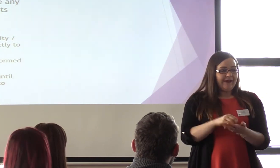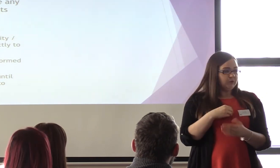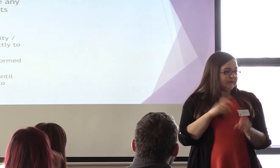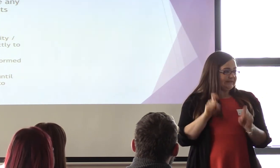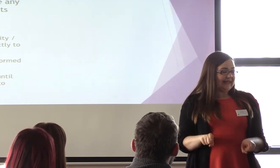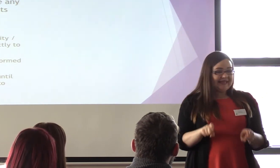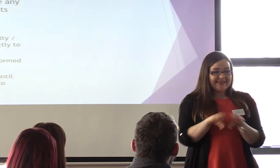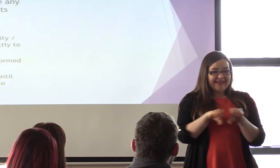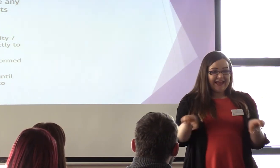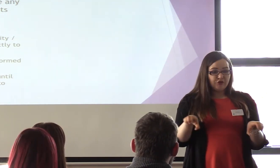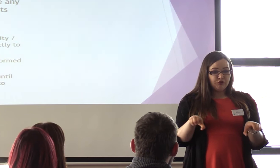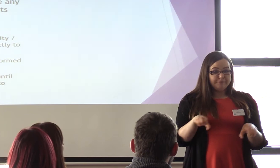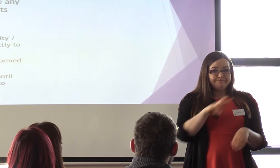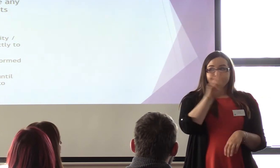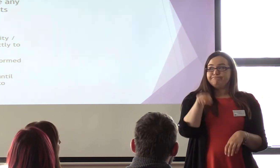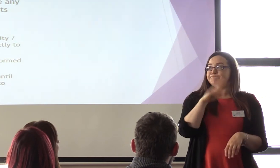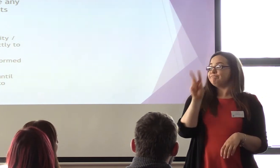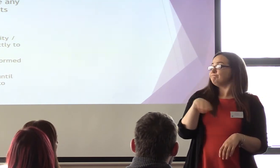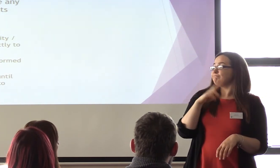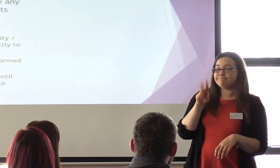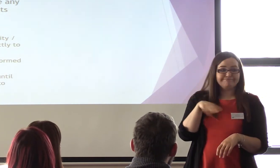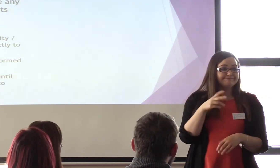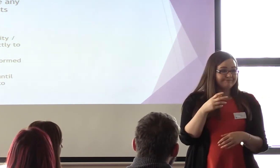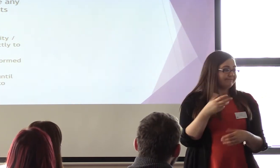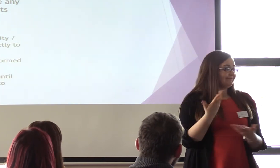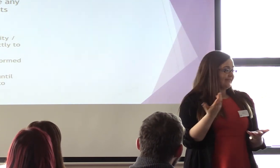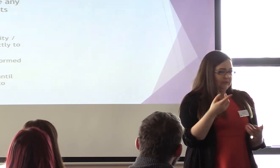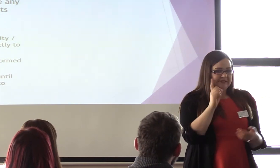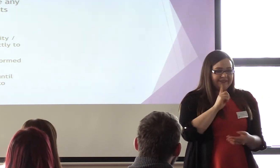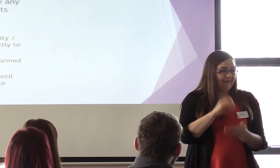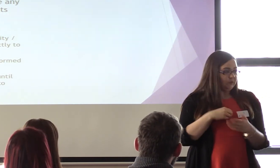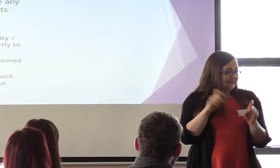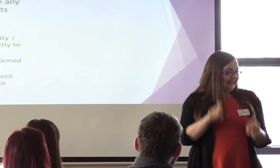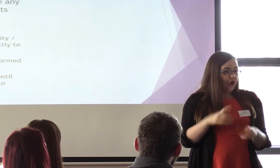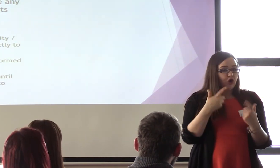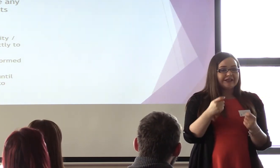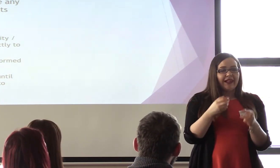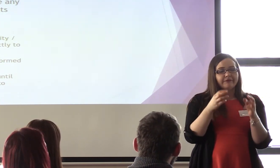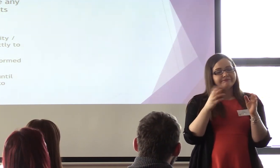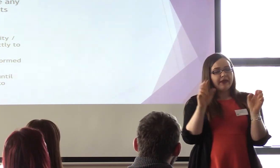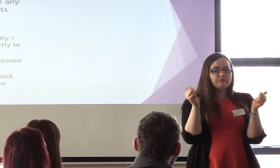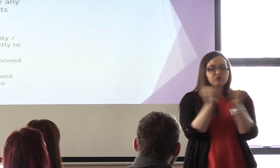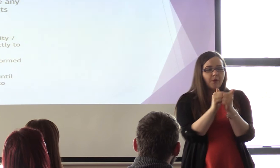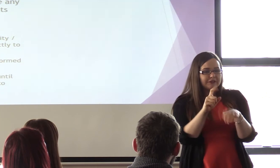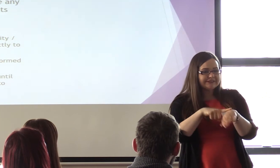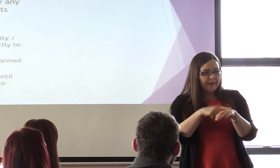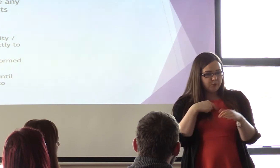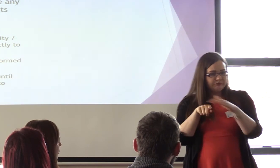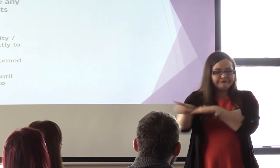interpreter to attend. The lecturer has now arrived and the deaf person feels that they have to stay in the lecture until there was an